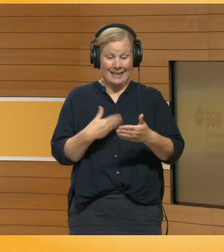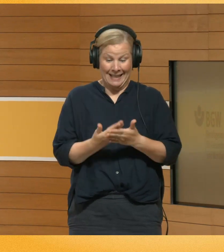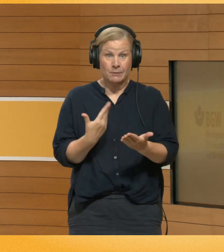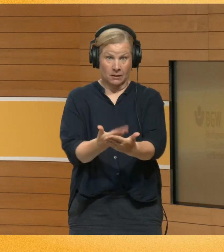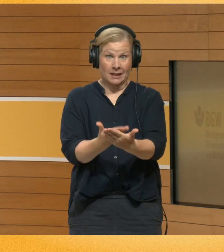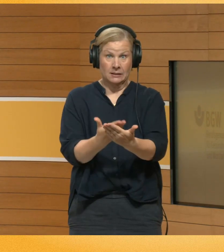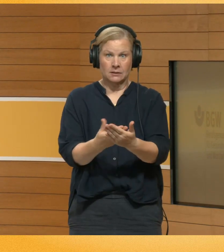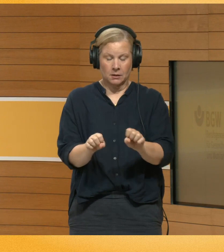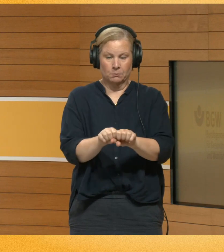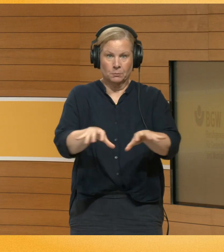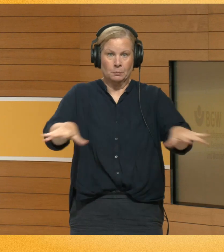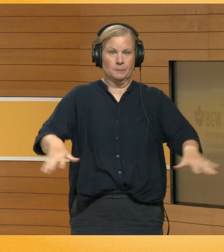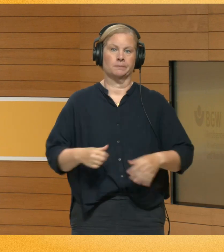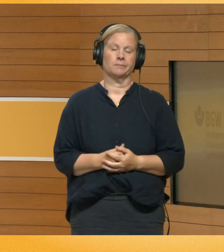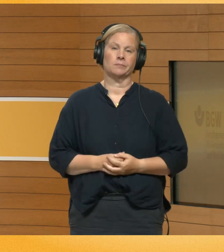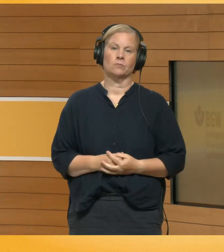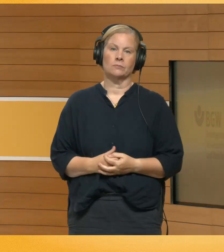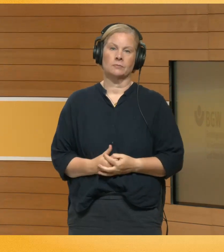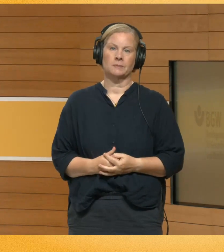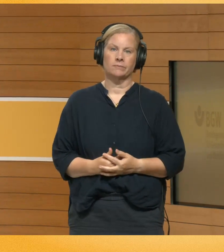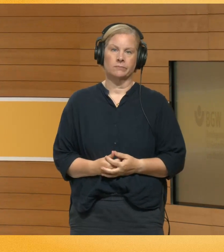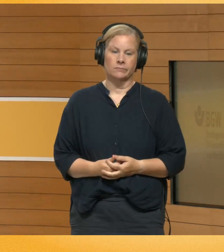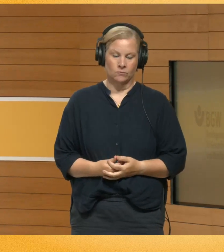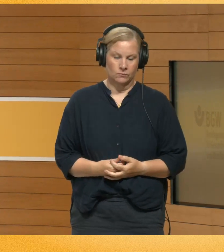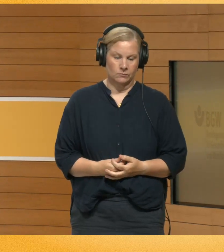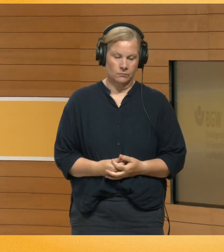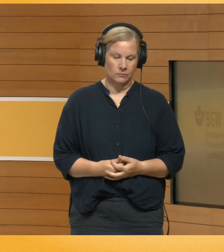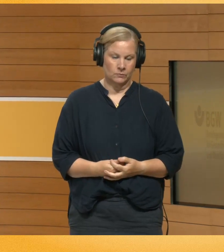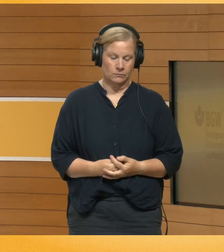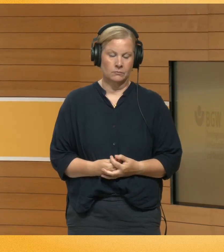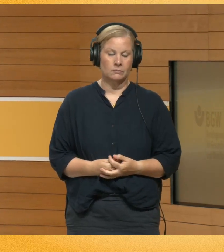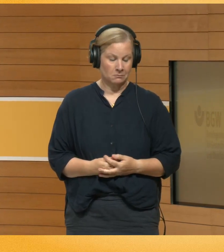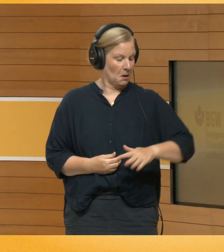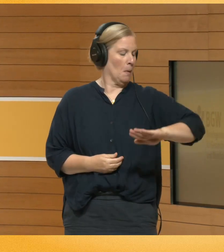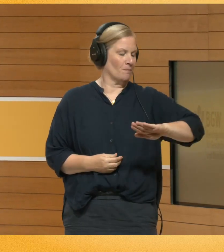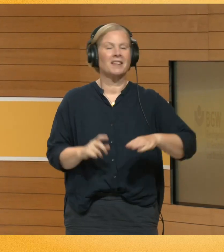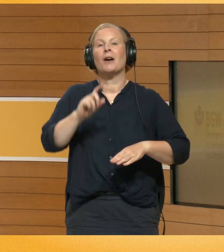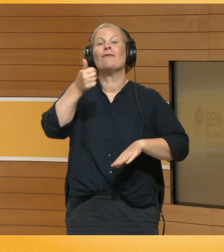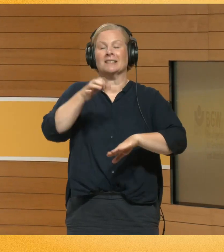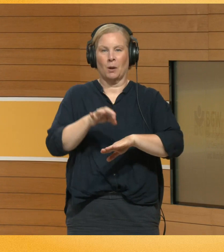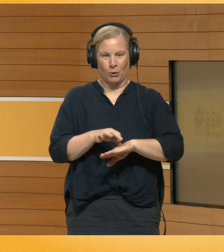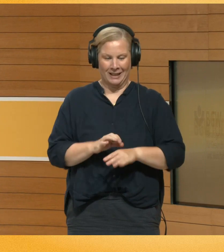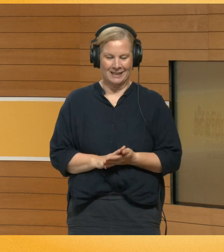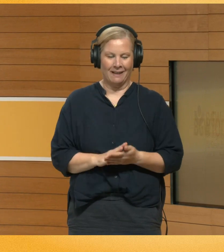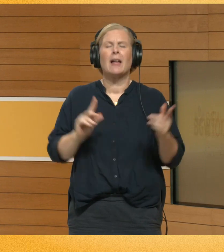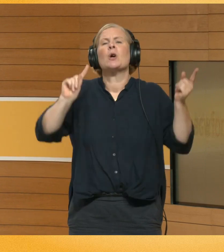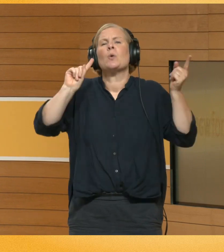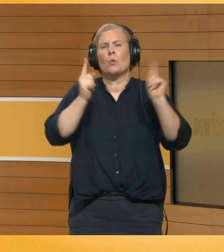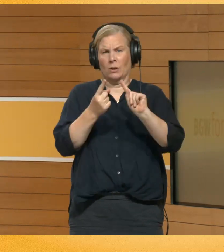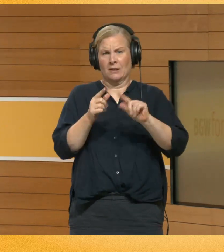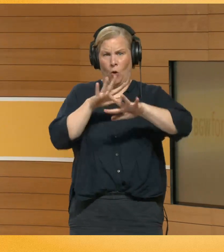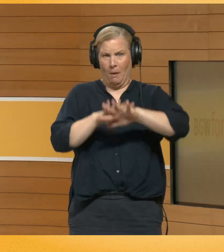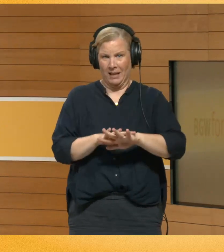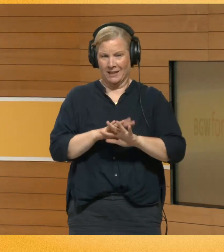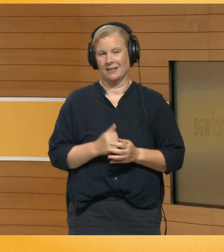and have the knowledge shared with other co-workers as well. And this is right on time,